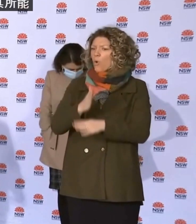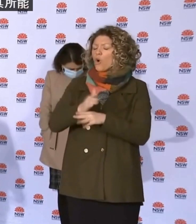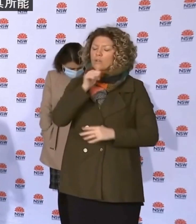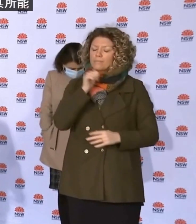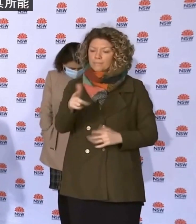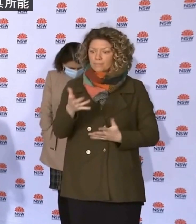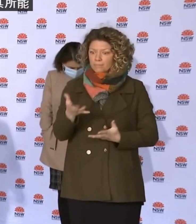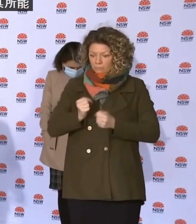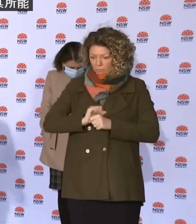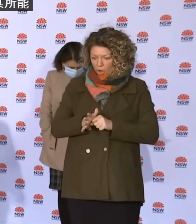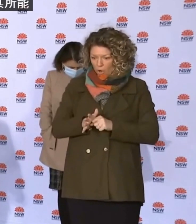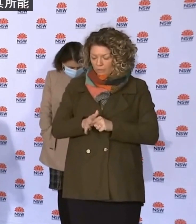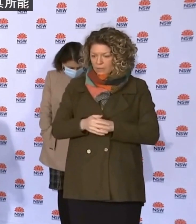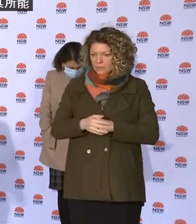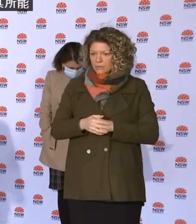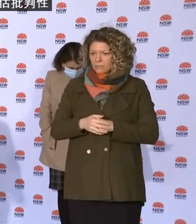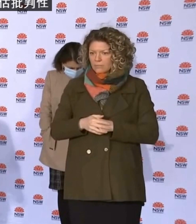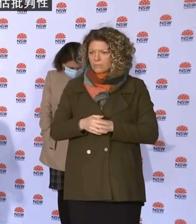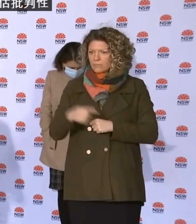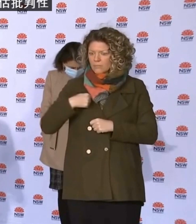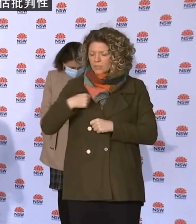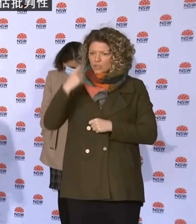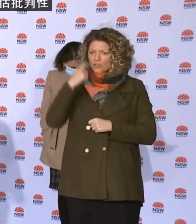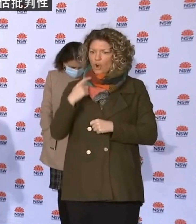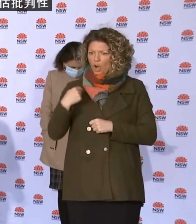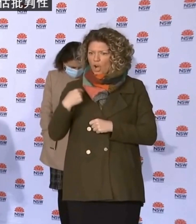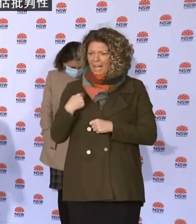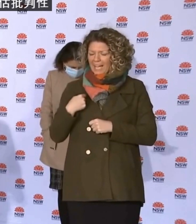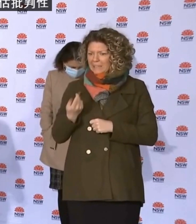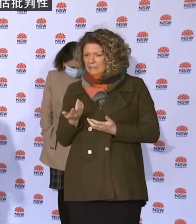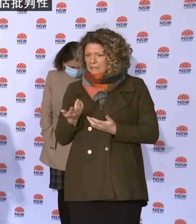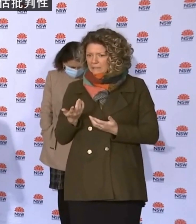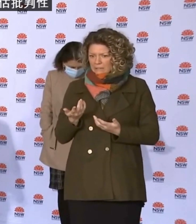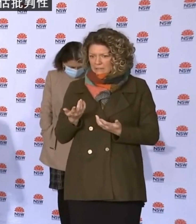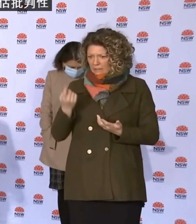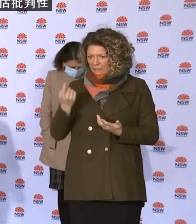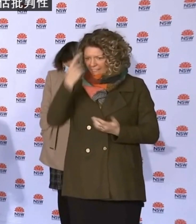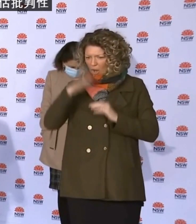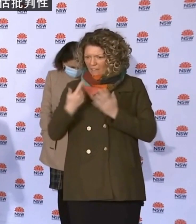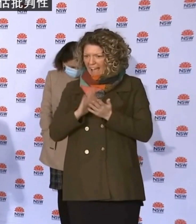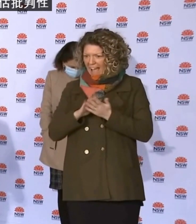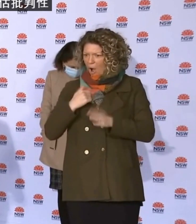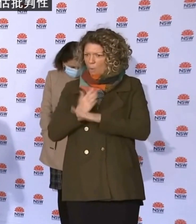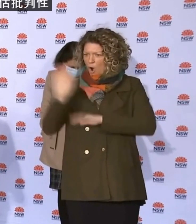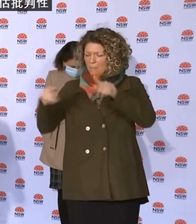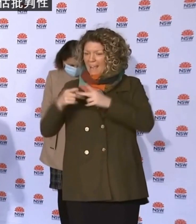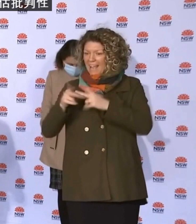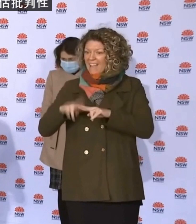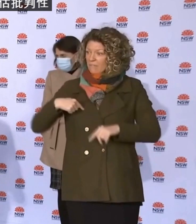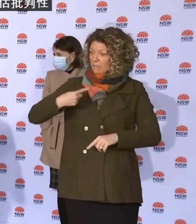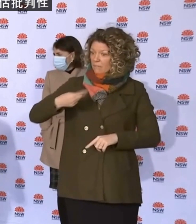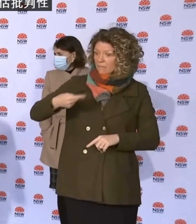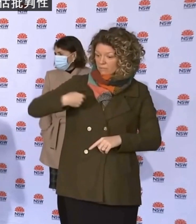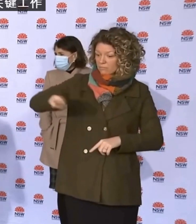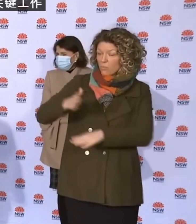employers haven't done everything they possibly can to allow people to work from home, and really assess the